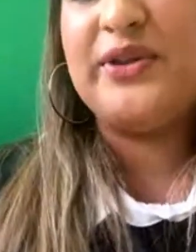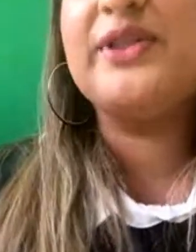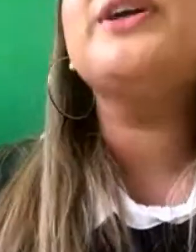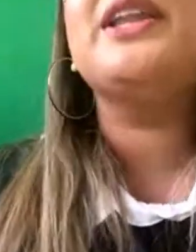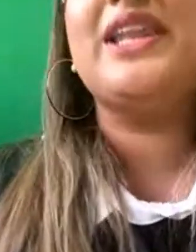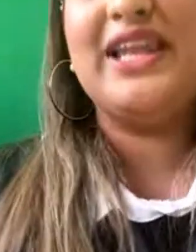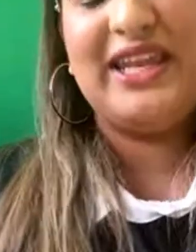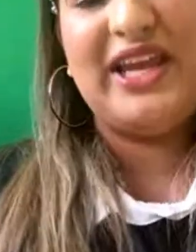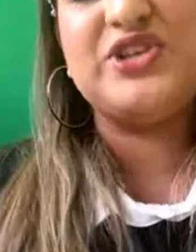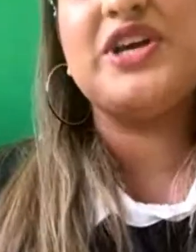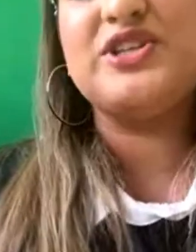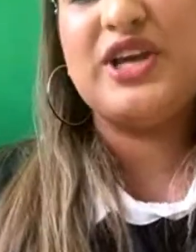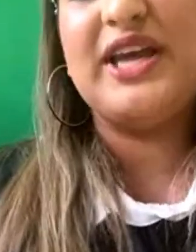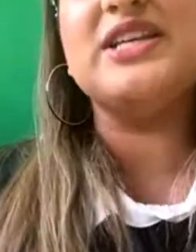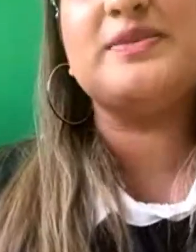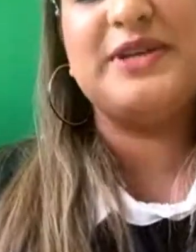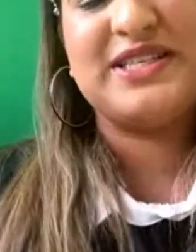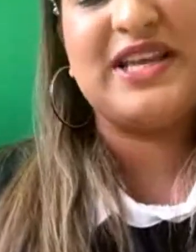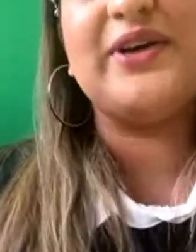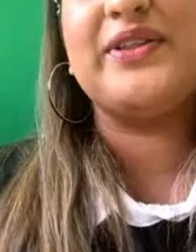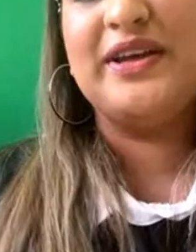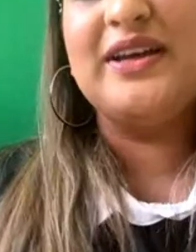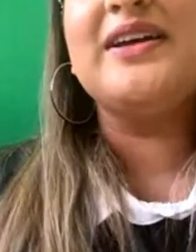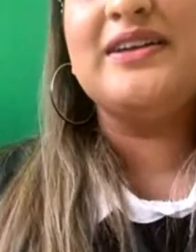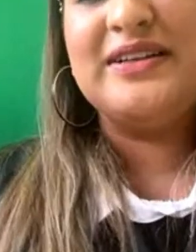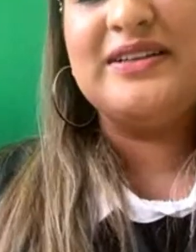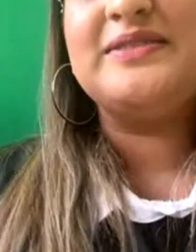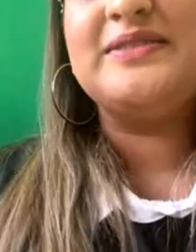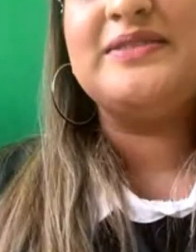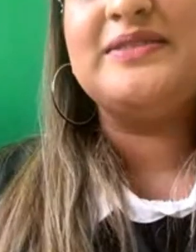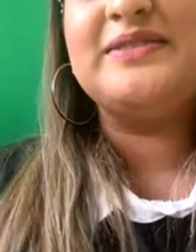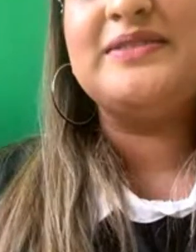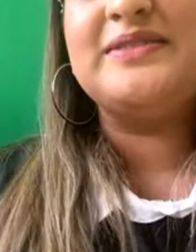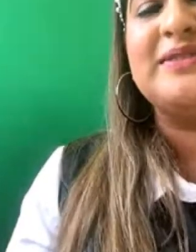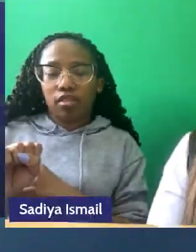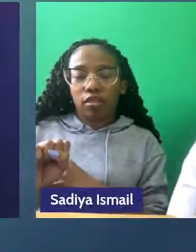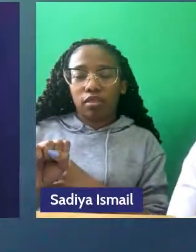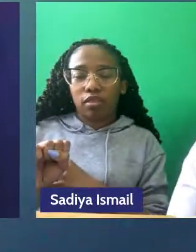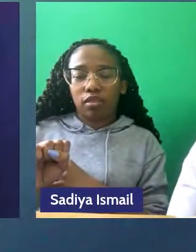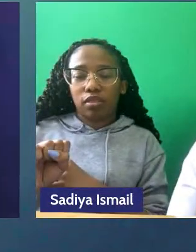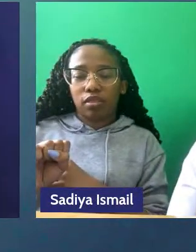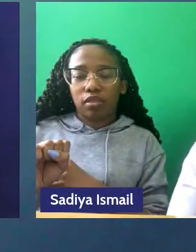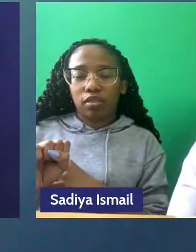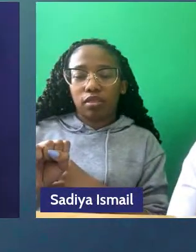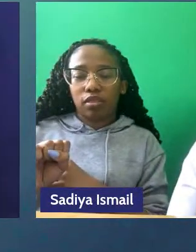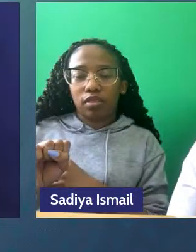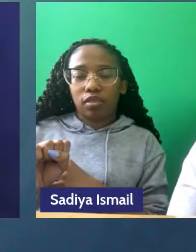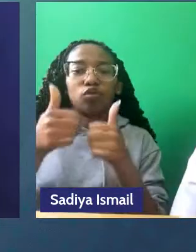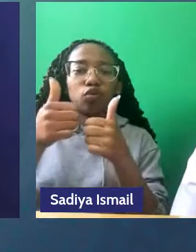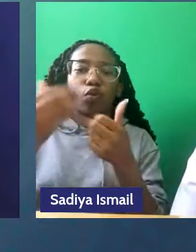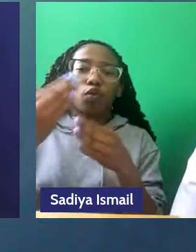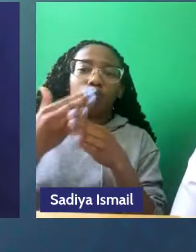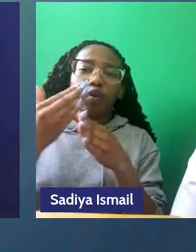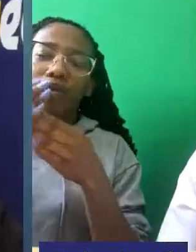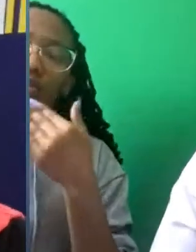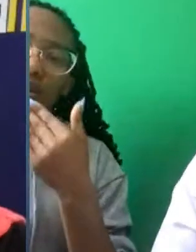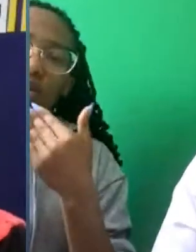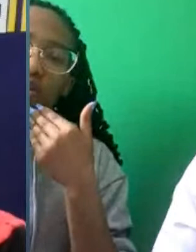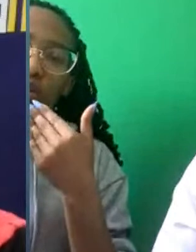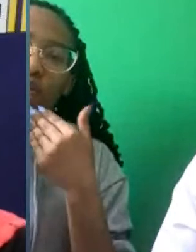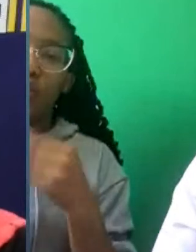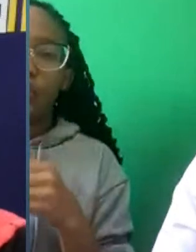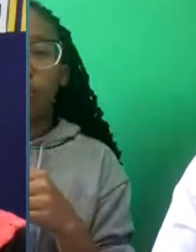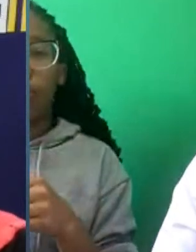Johannesburg South. Indonesia. Okay, there Lenasia, you go. Johannesburg South. Okay, wonderful. Keep up the good work. Thank you for talking with us, and Thank you.